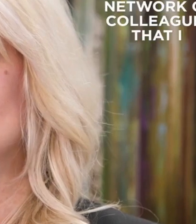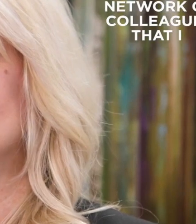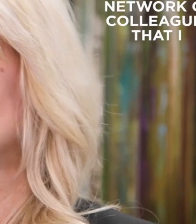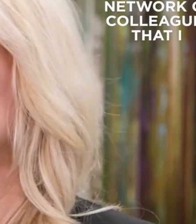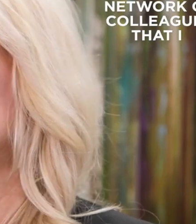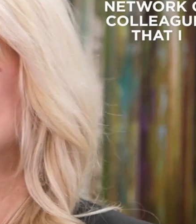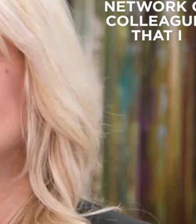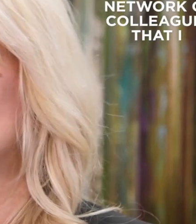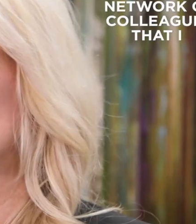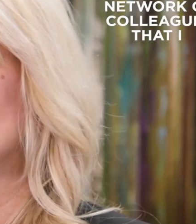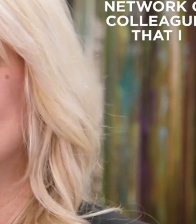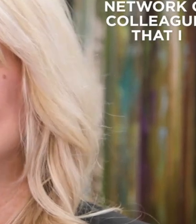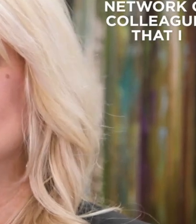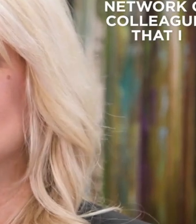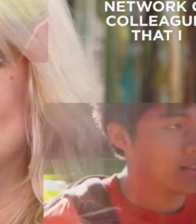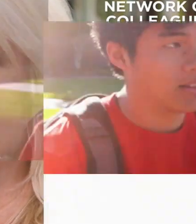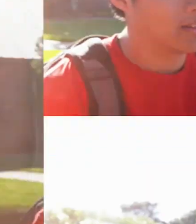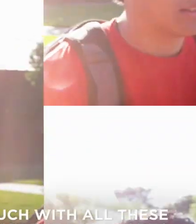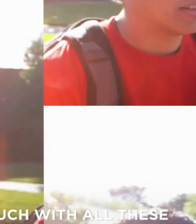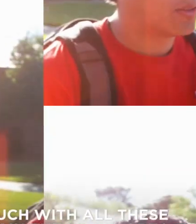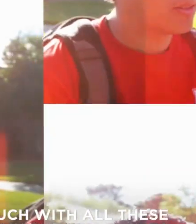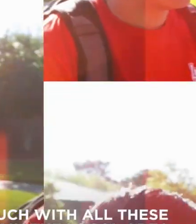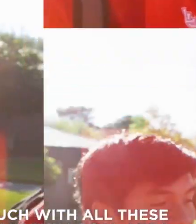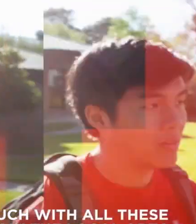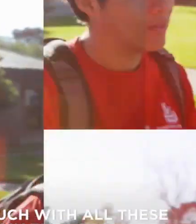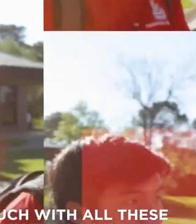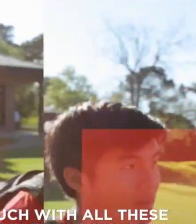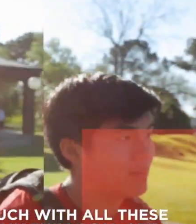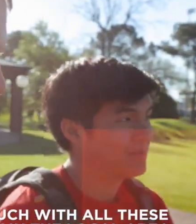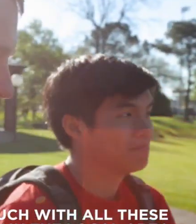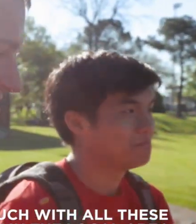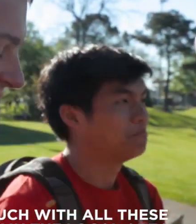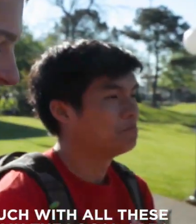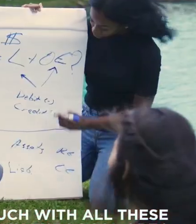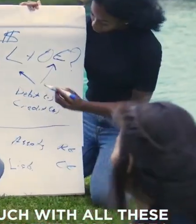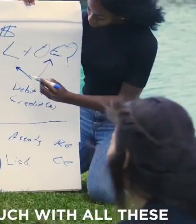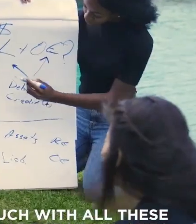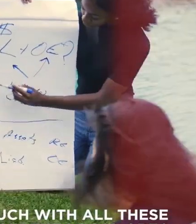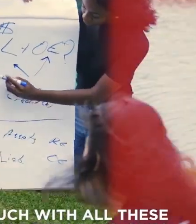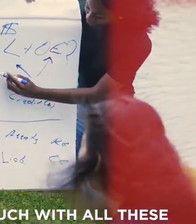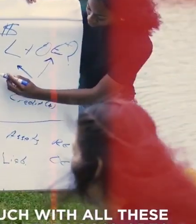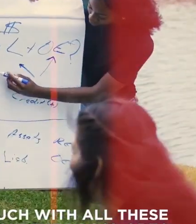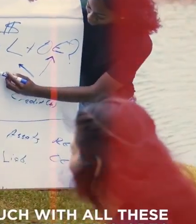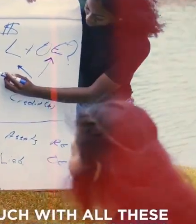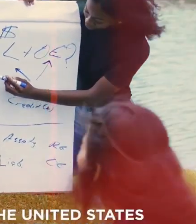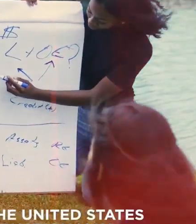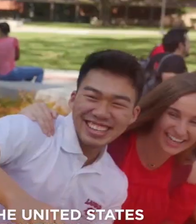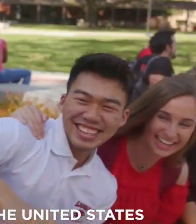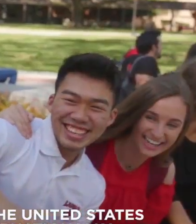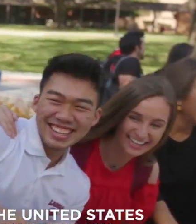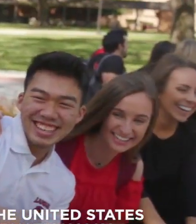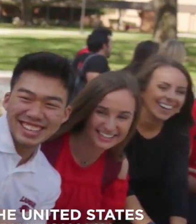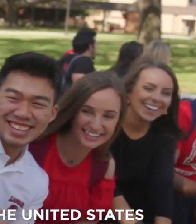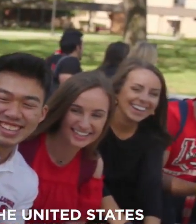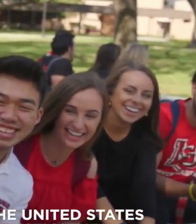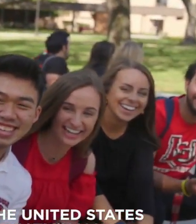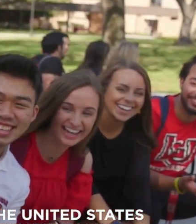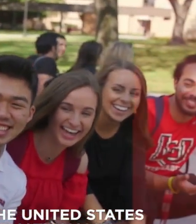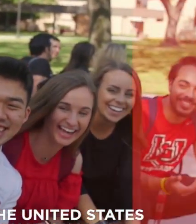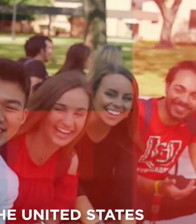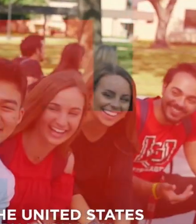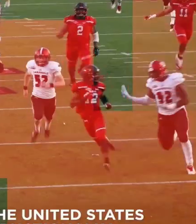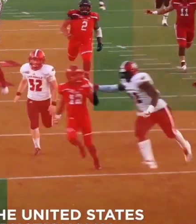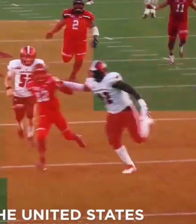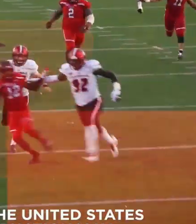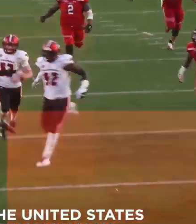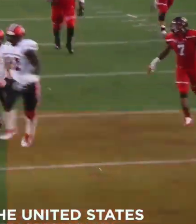Lamar graduate was the huge network of colleagues that I continue to be in touch with all these years later, not only in the local area, but also across the United